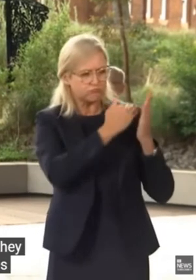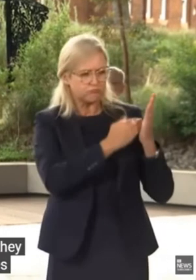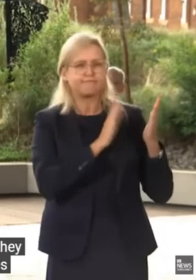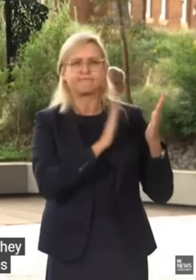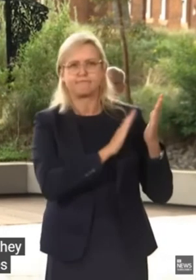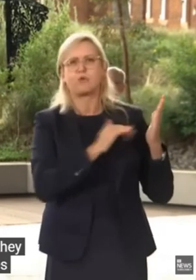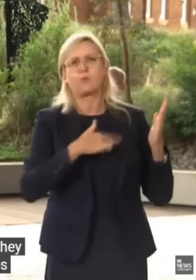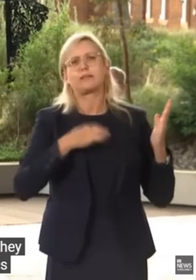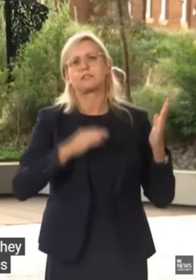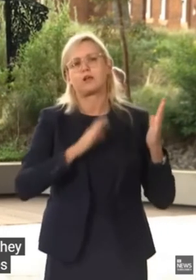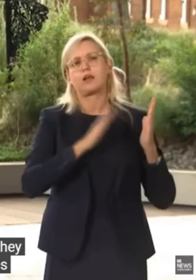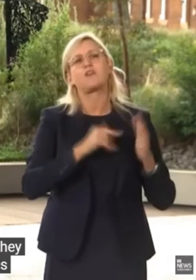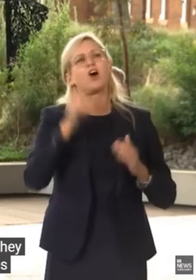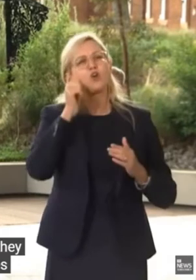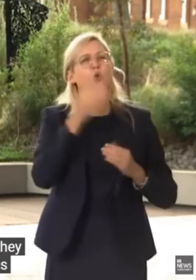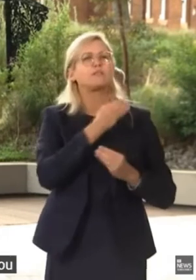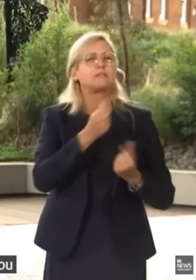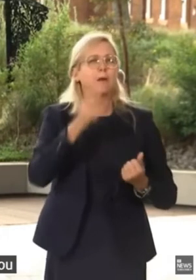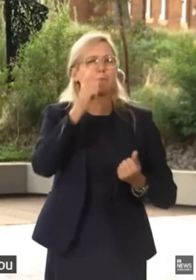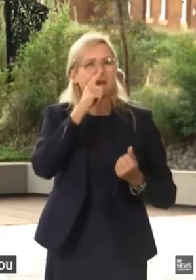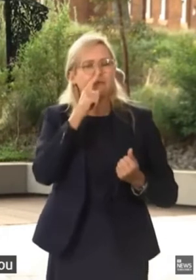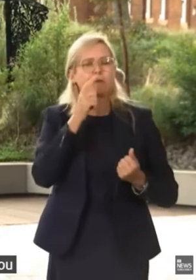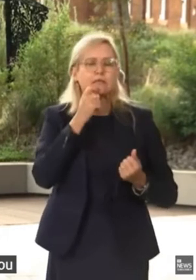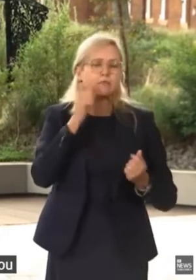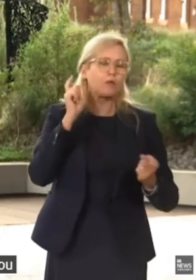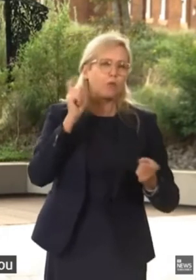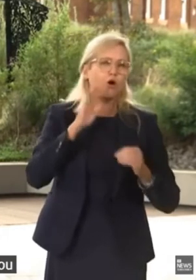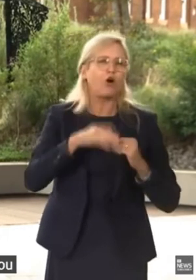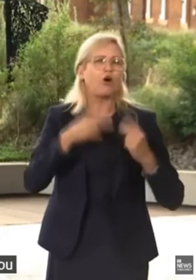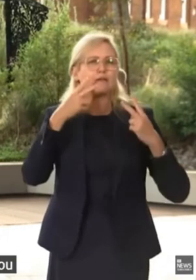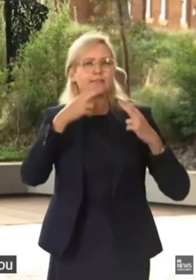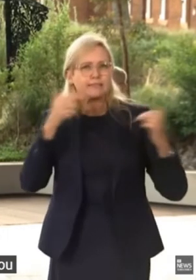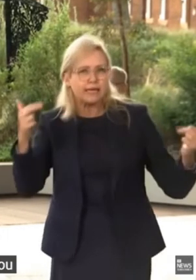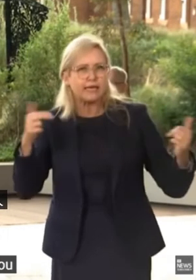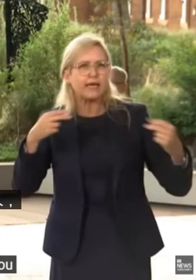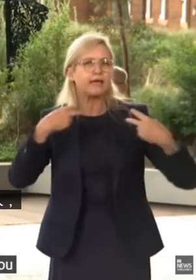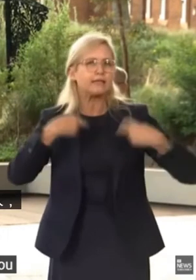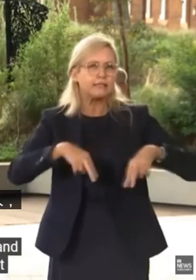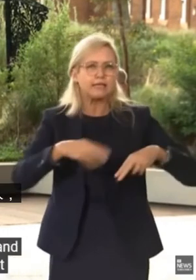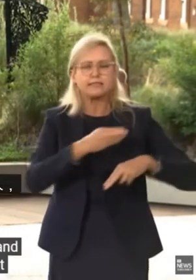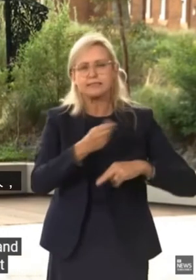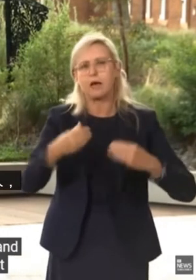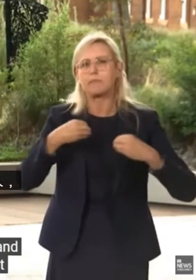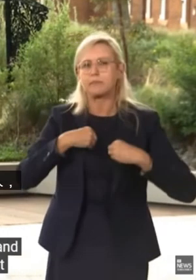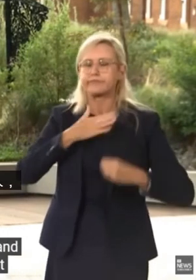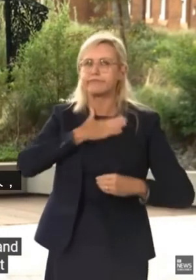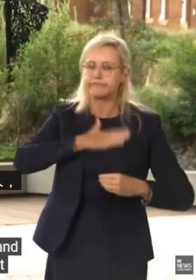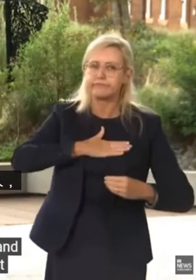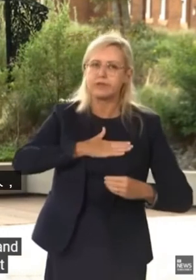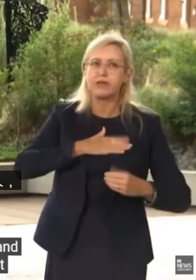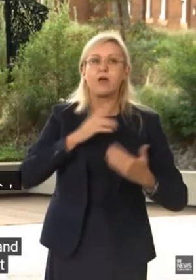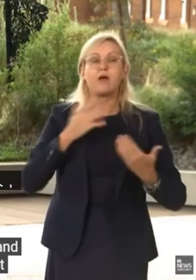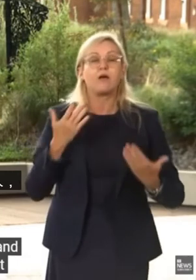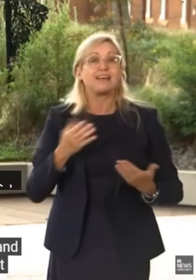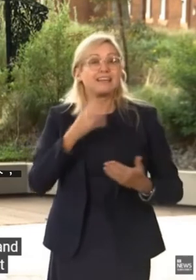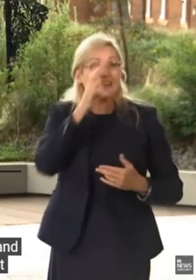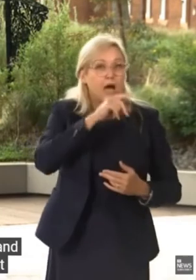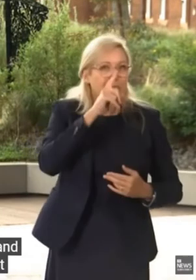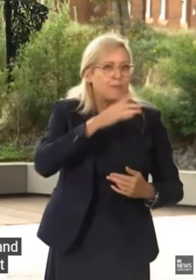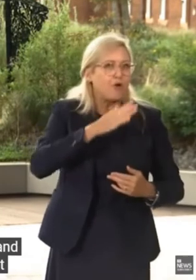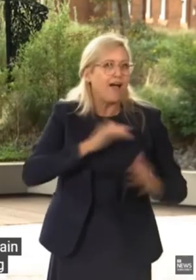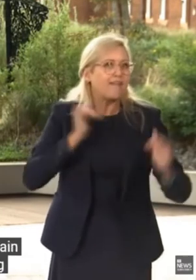that will affect some businesses, and you know, it's a pain for particularly many young people, but it's a small sacrifice as we move